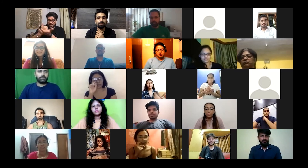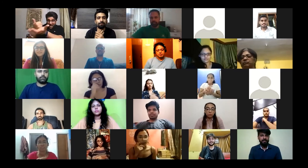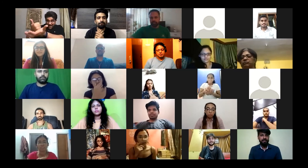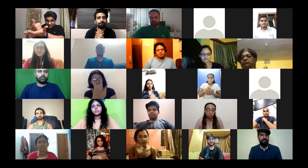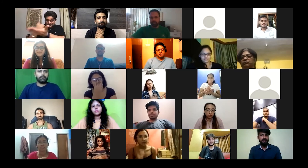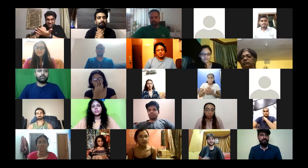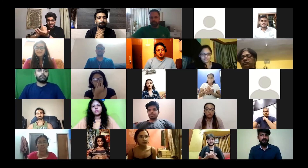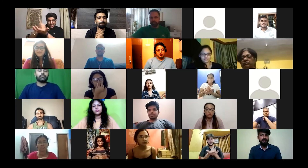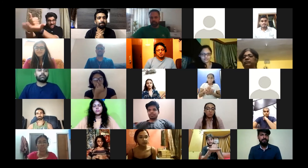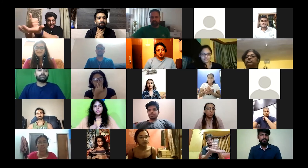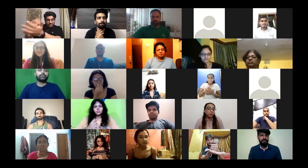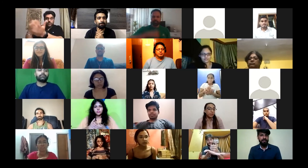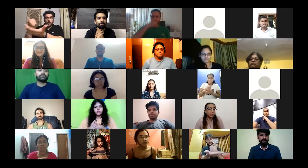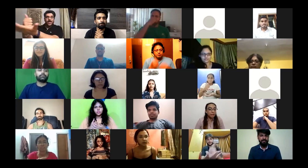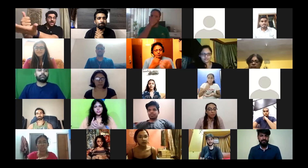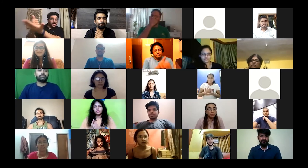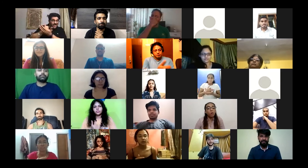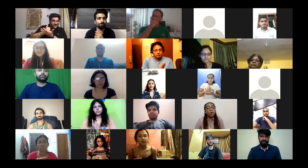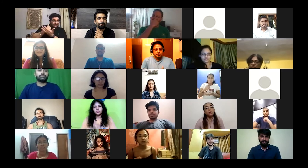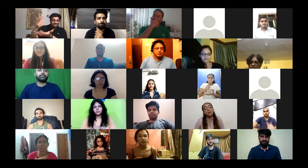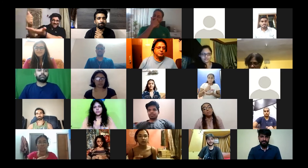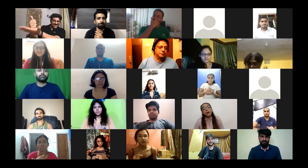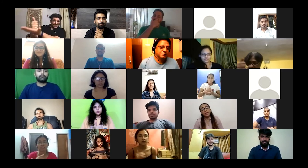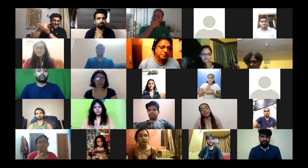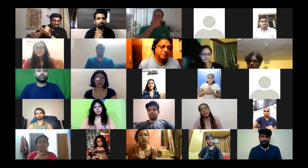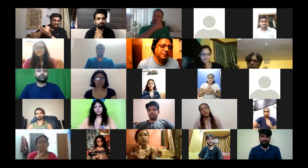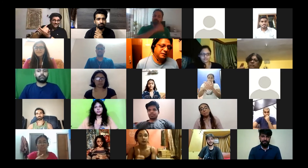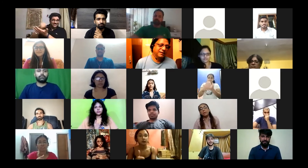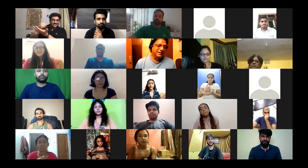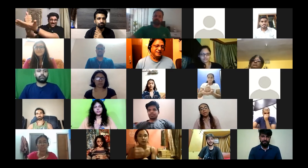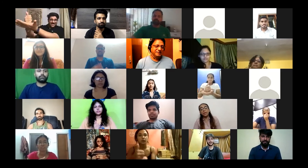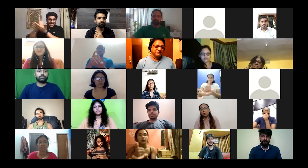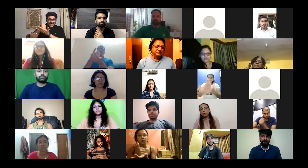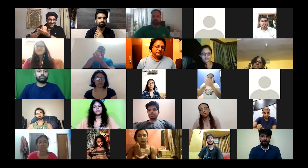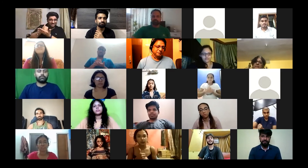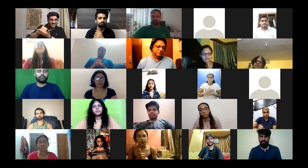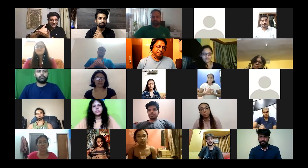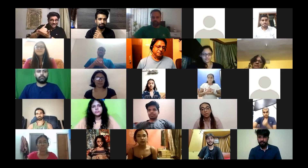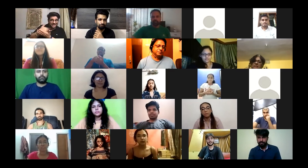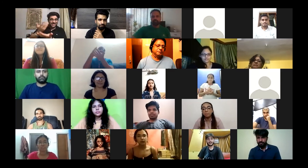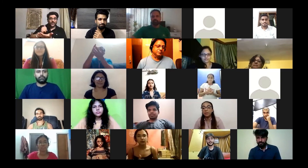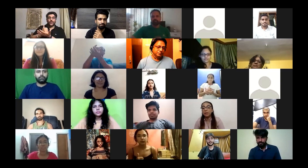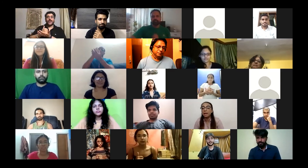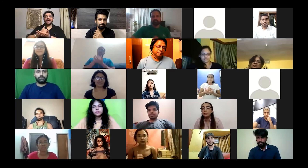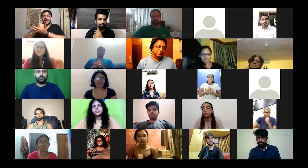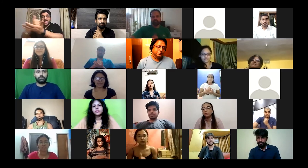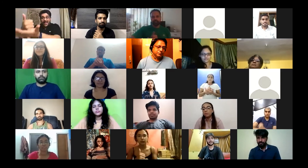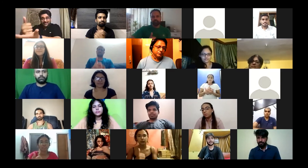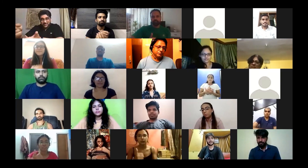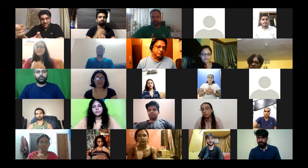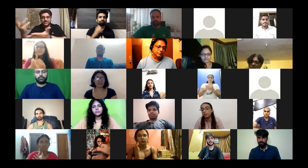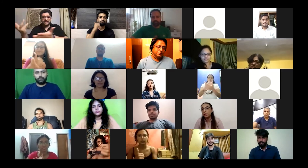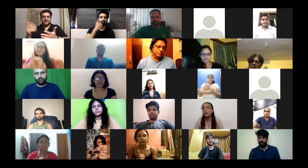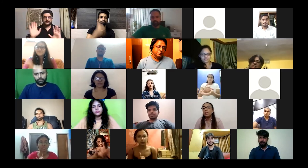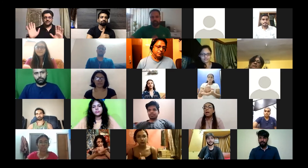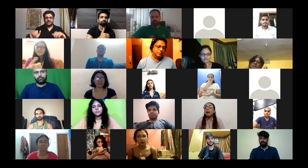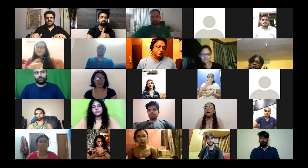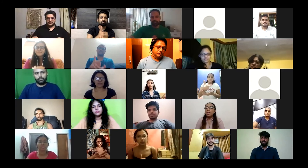Help you. Do you want any help? Or if I need help, we'll bring it closer to the body. We'll bring our hands closer to the